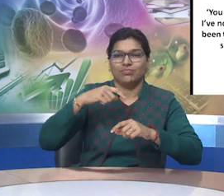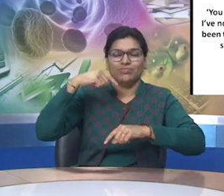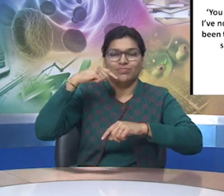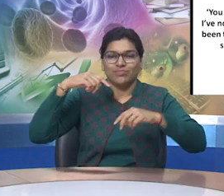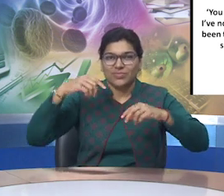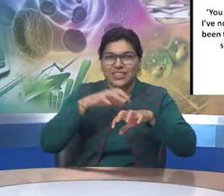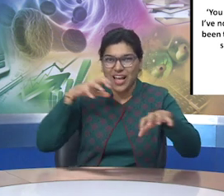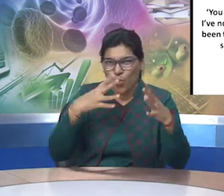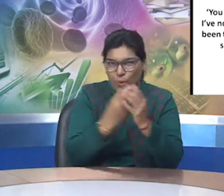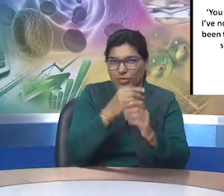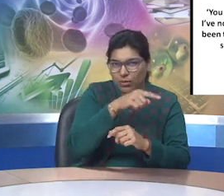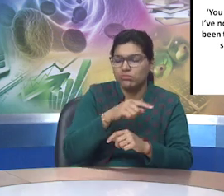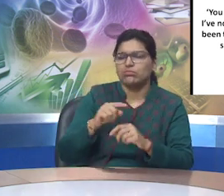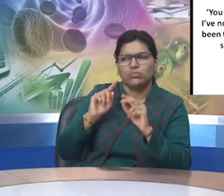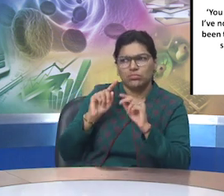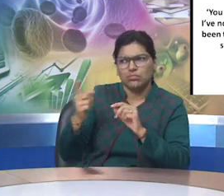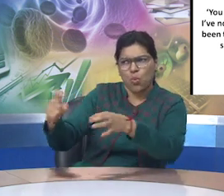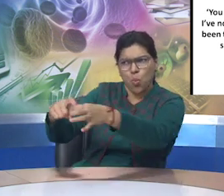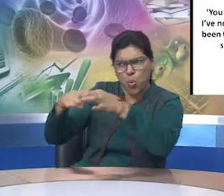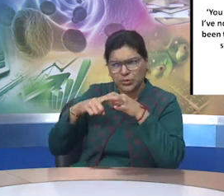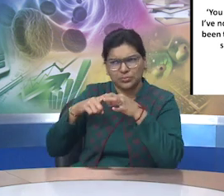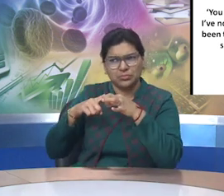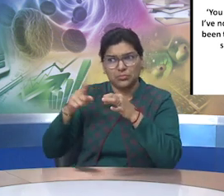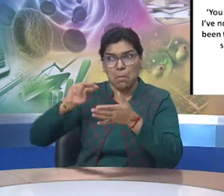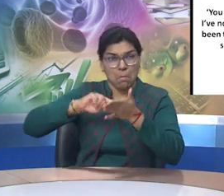"You are asking a profound question.